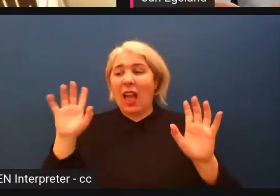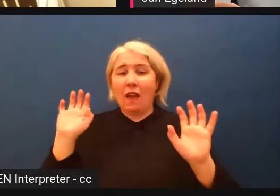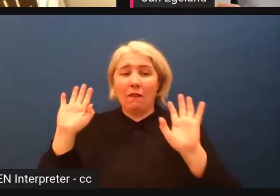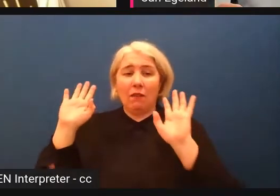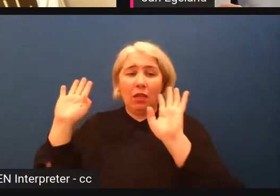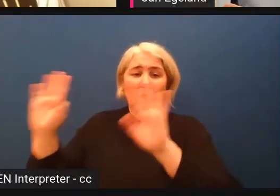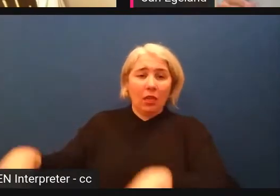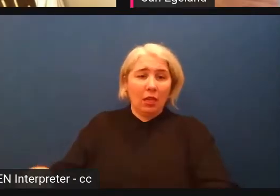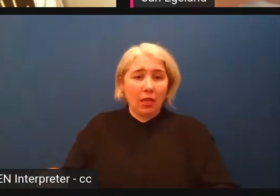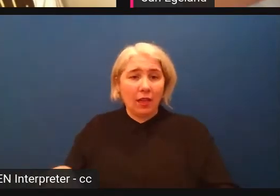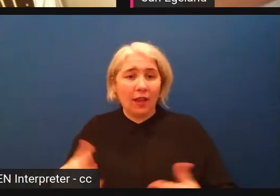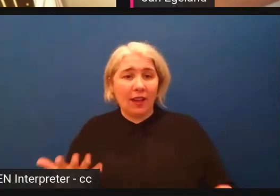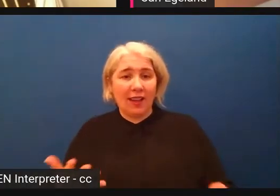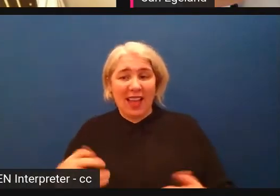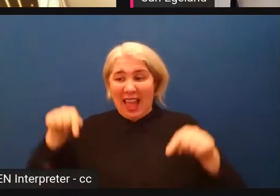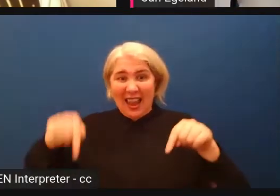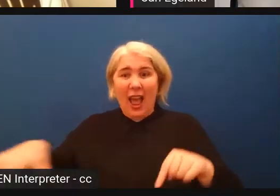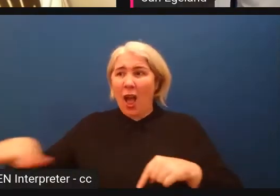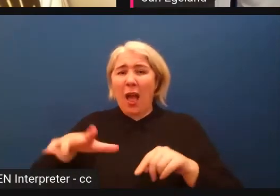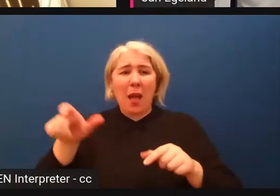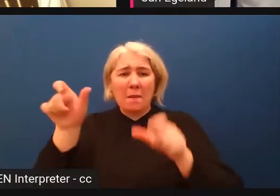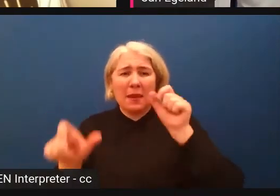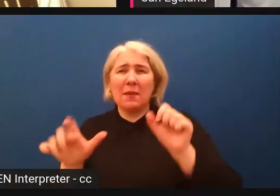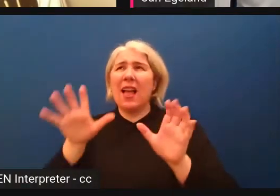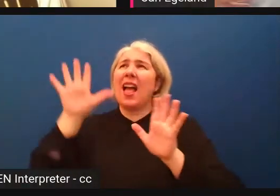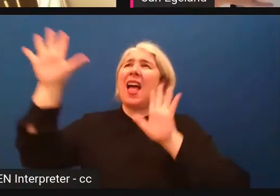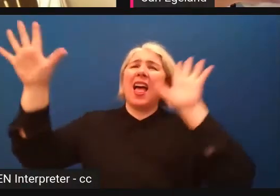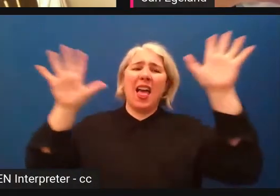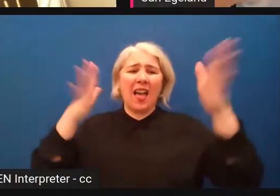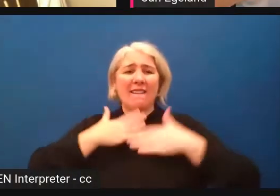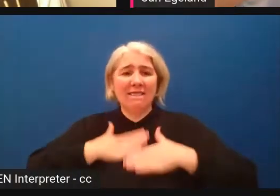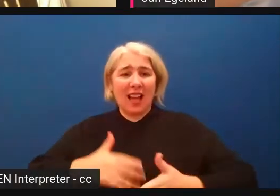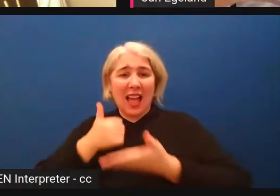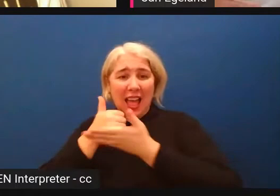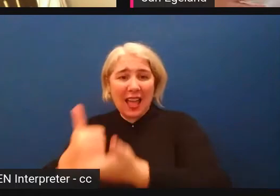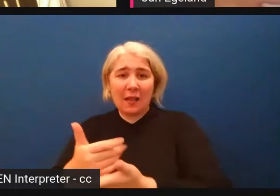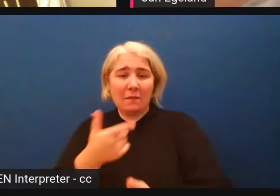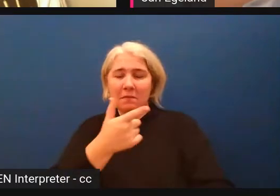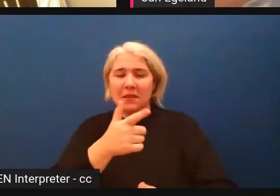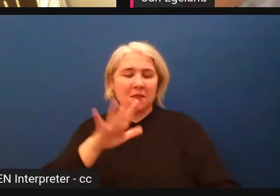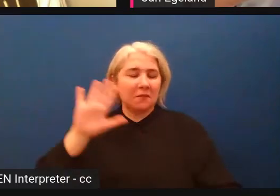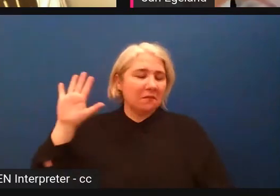people. And the rest of the humanitarian community, too, is